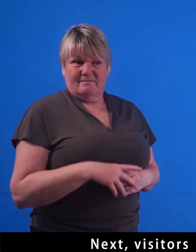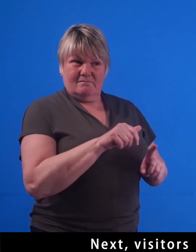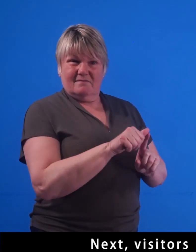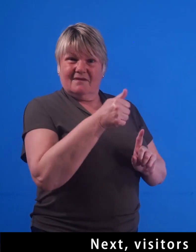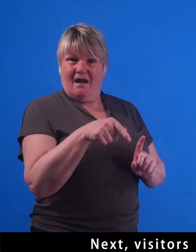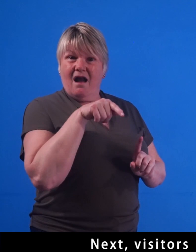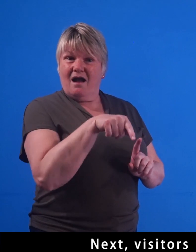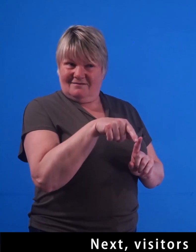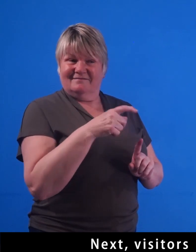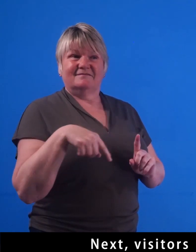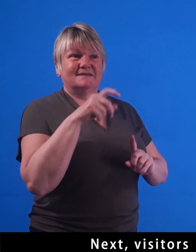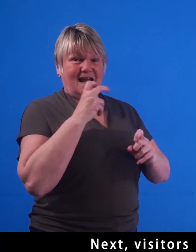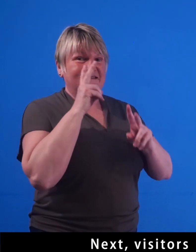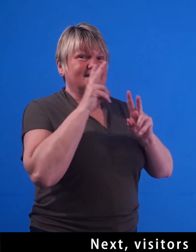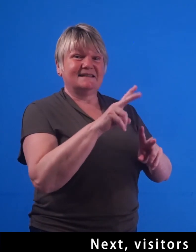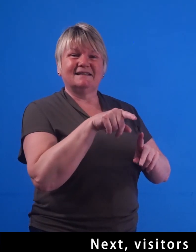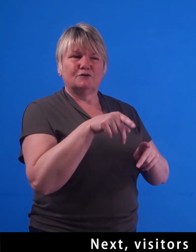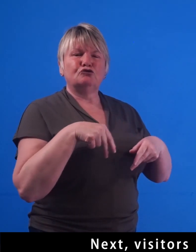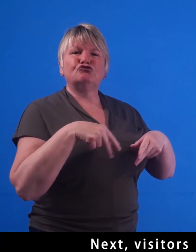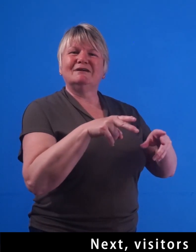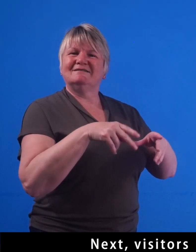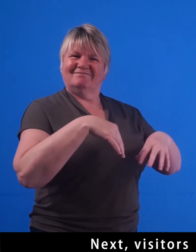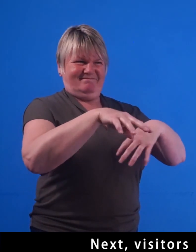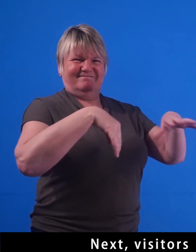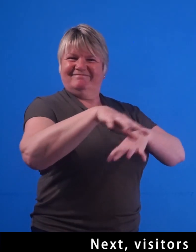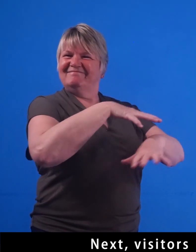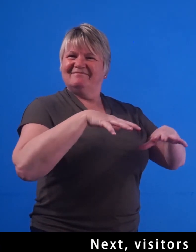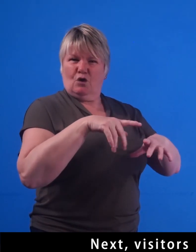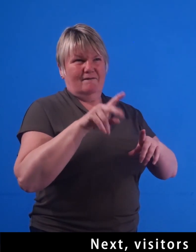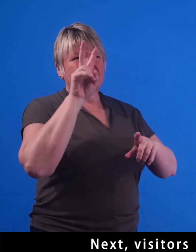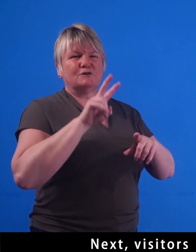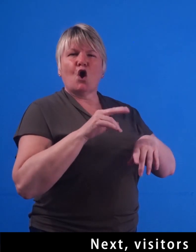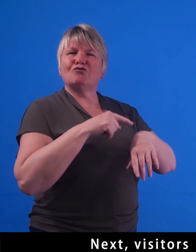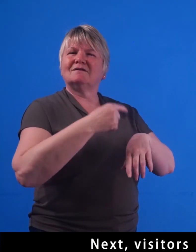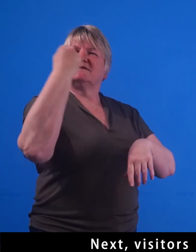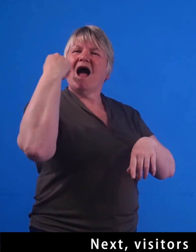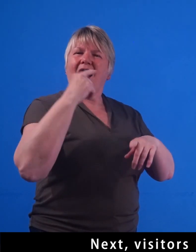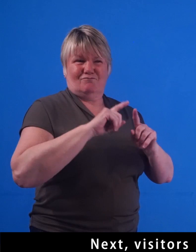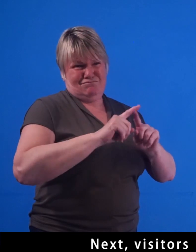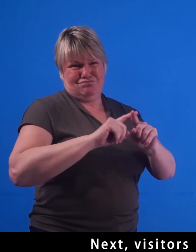Next, visitors can see a street scene, showing a variety of Victorian fashions.